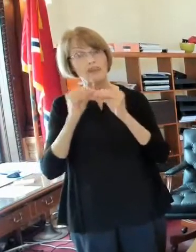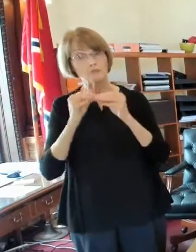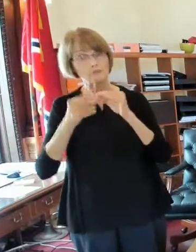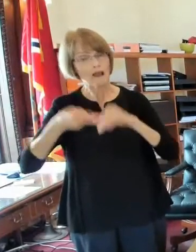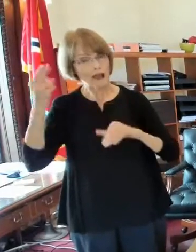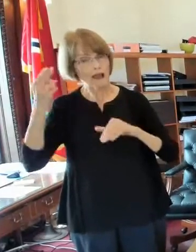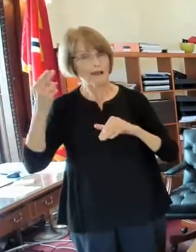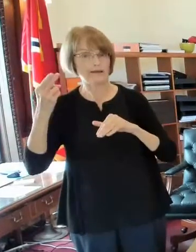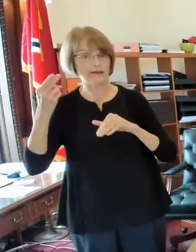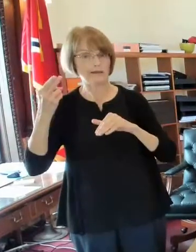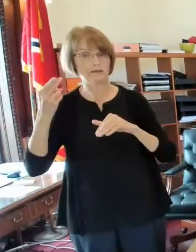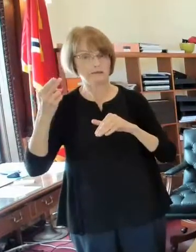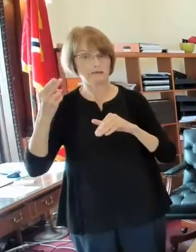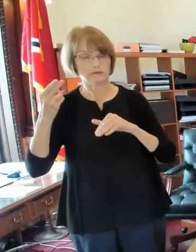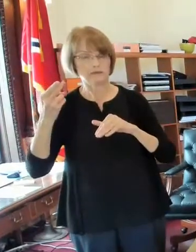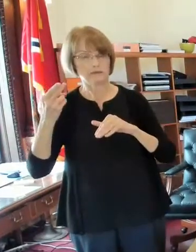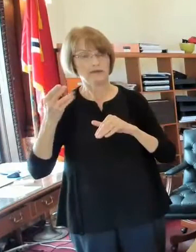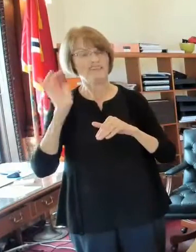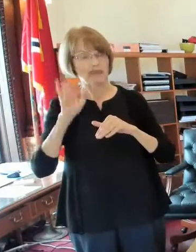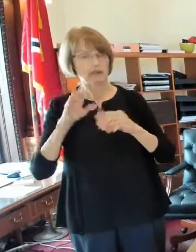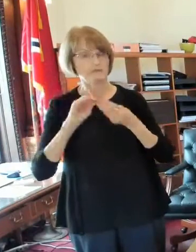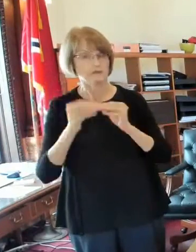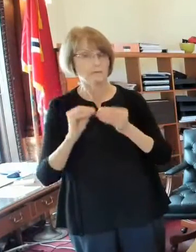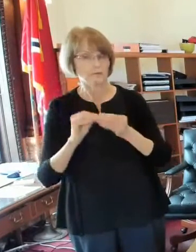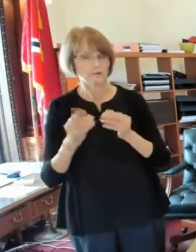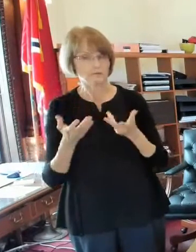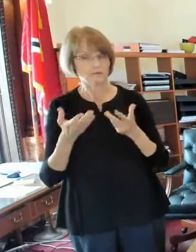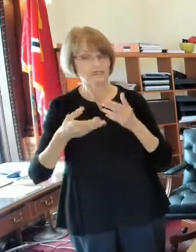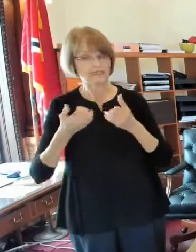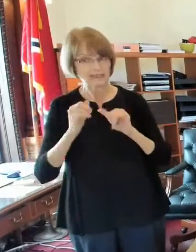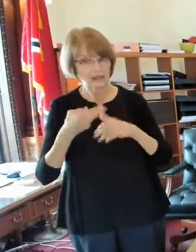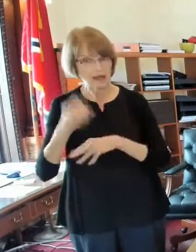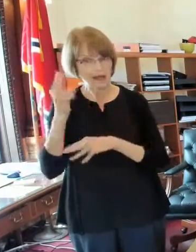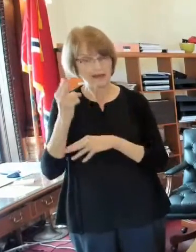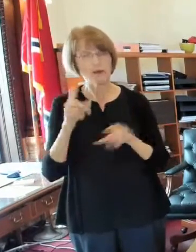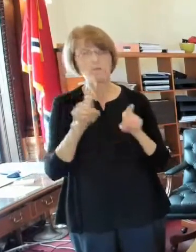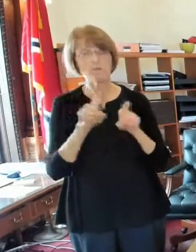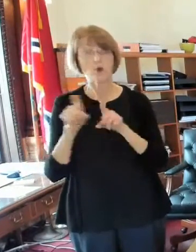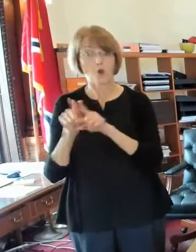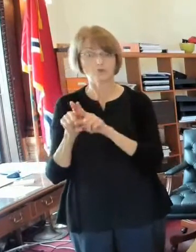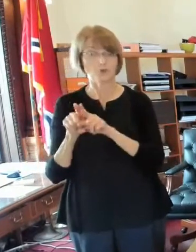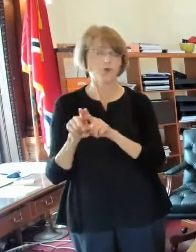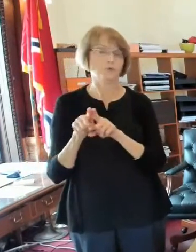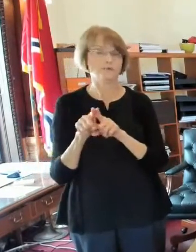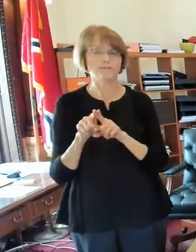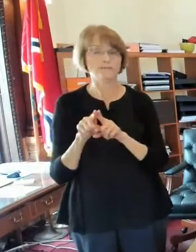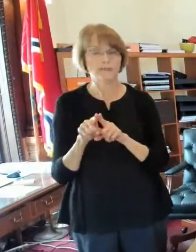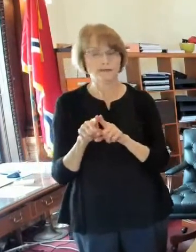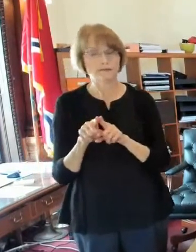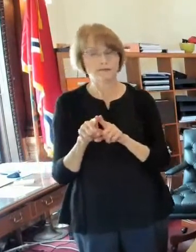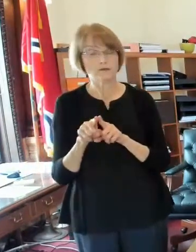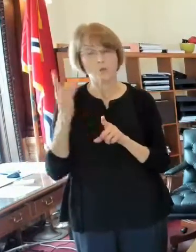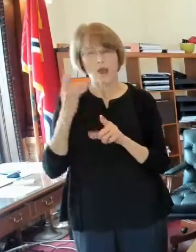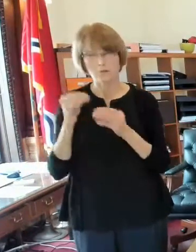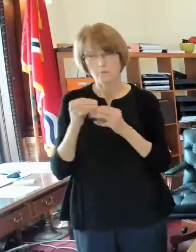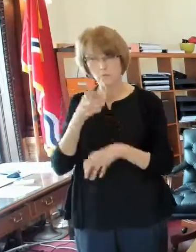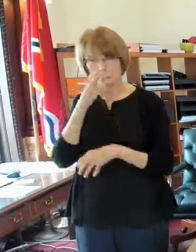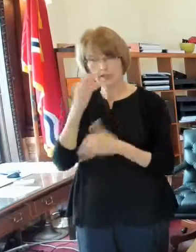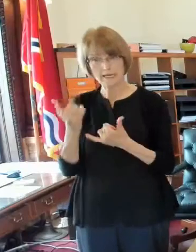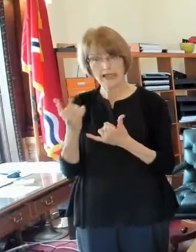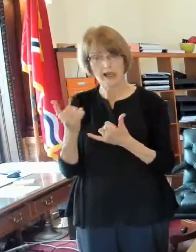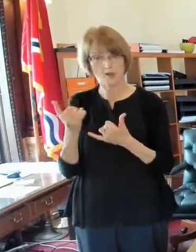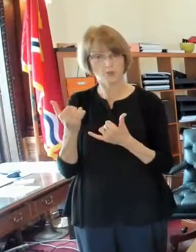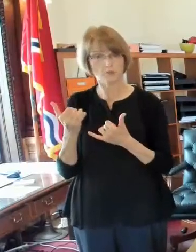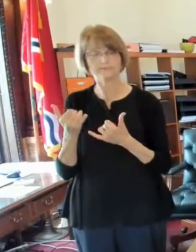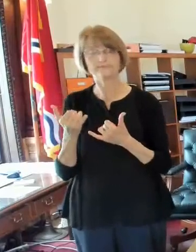the numbers that he is referring to. But in addition to that, we have taken a more surgical approach. We have,